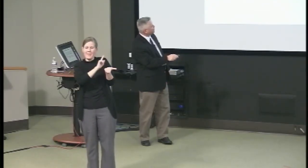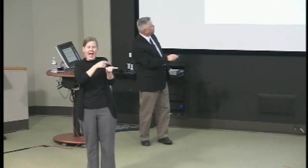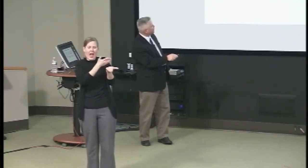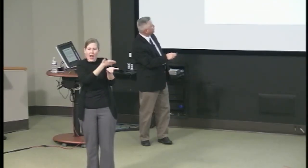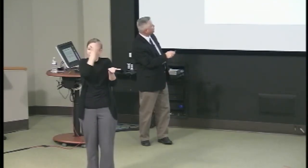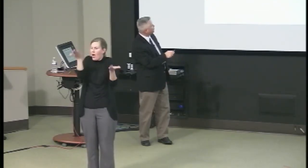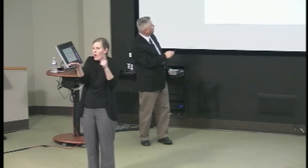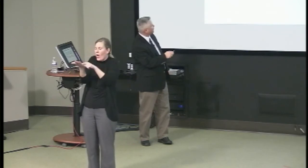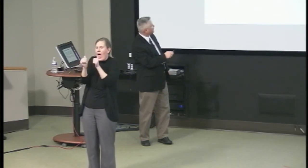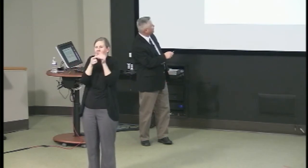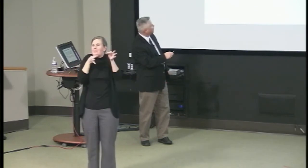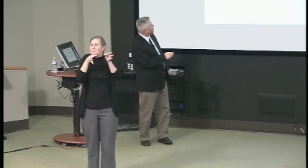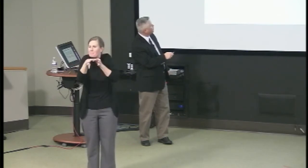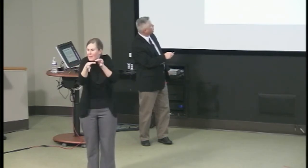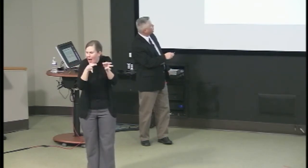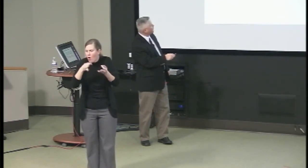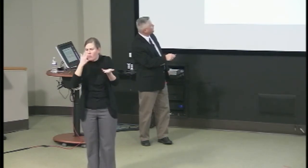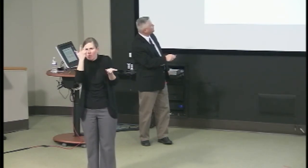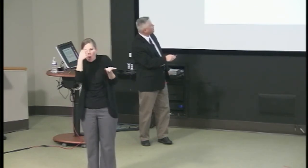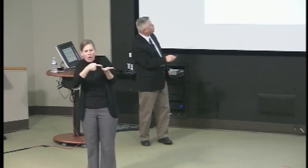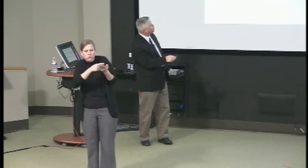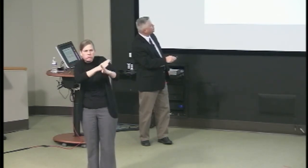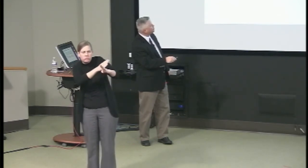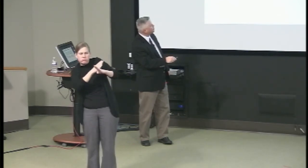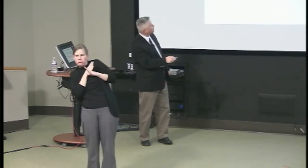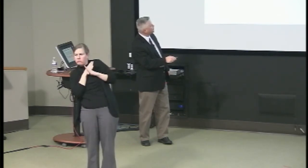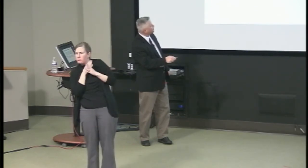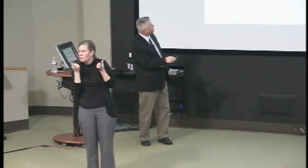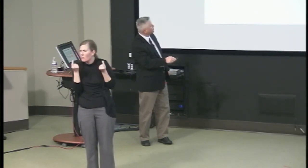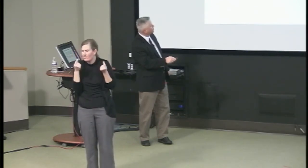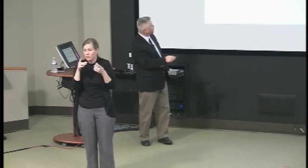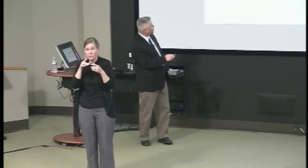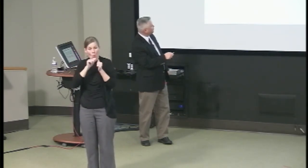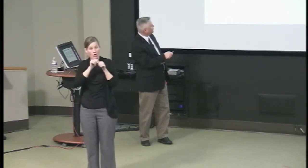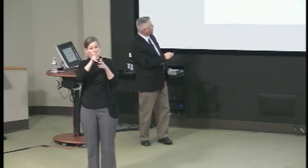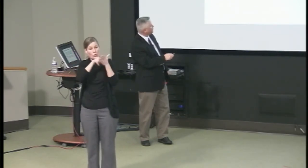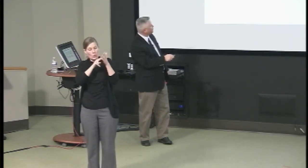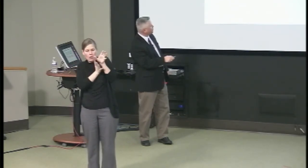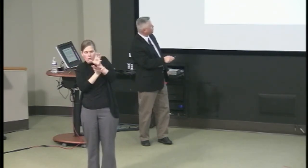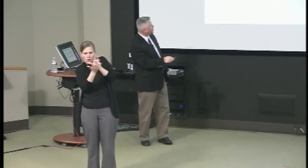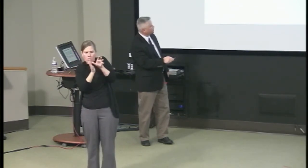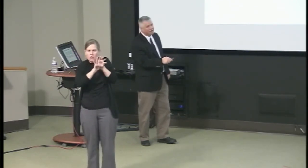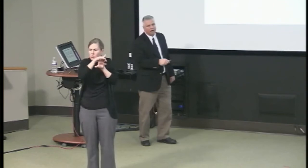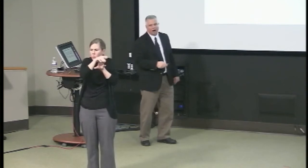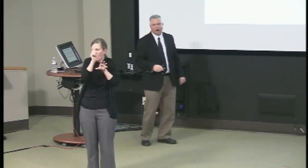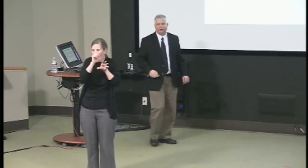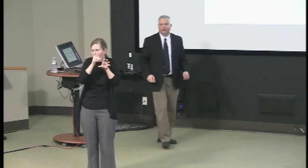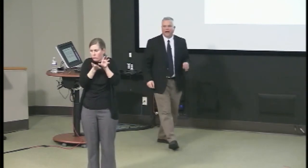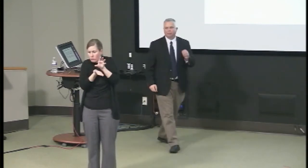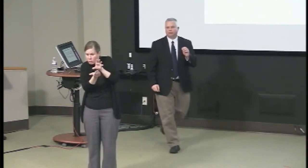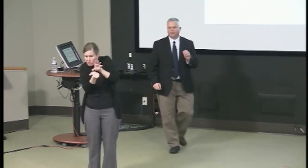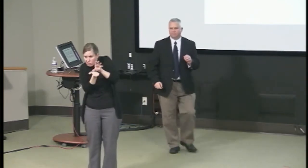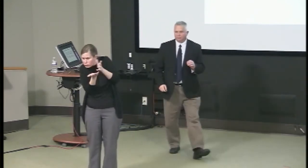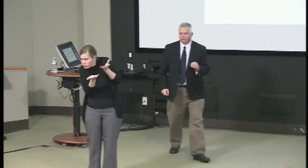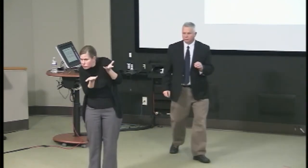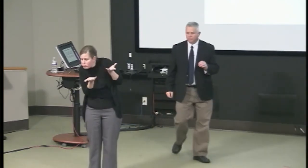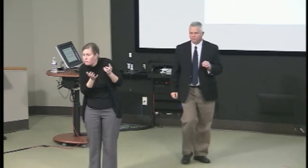ventral specialization for print. Prospective longitudinal studies focused on gene-brain behavior pathways are